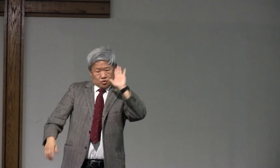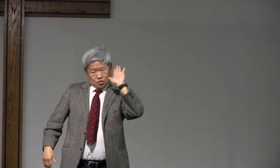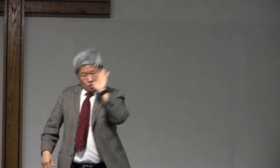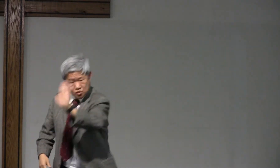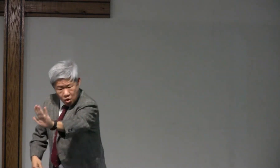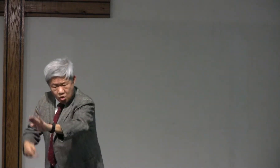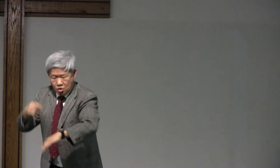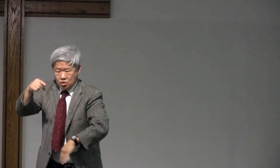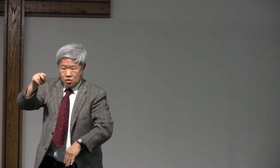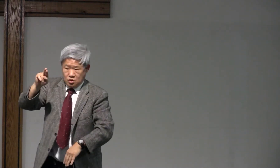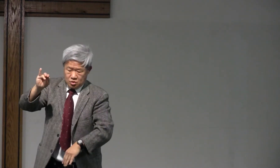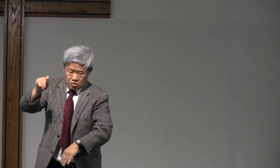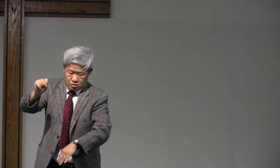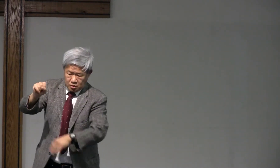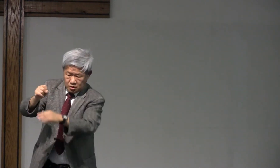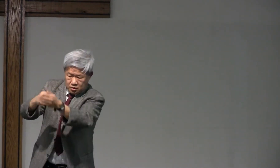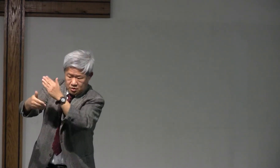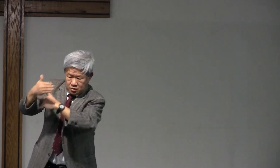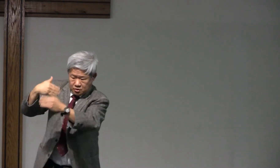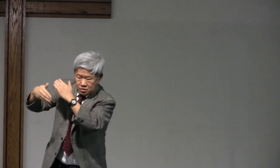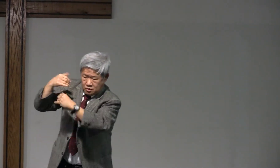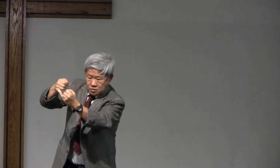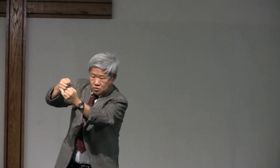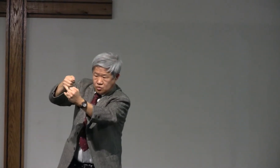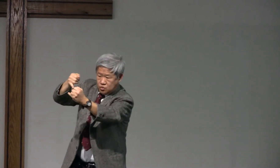the country. Leave the religious duties to the priest,